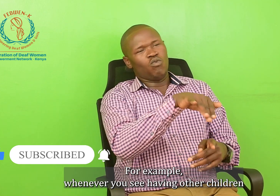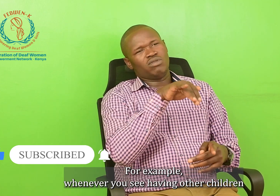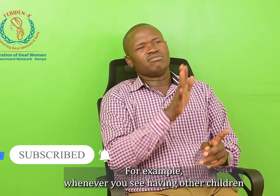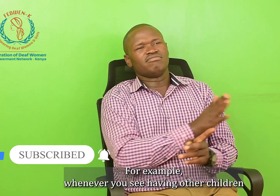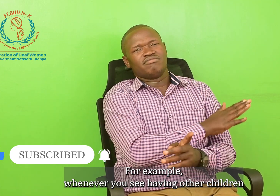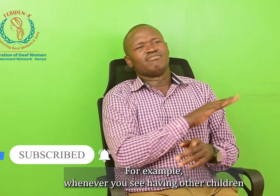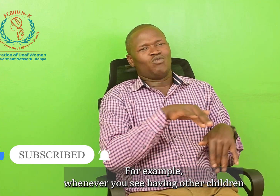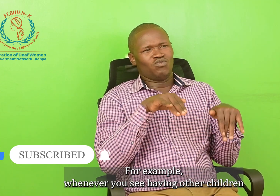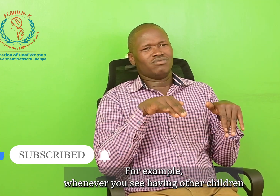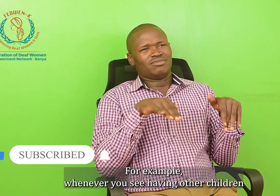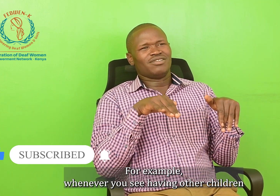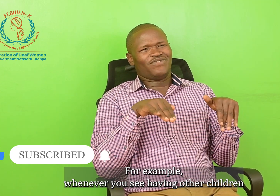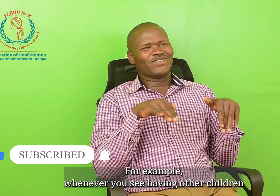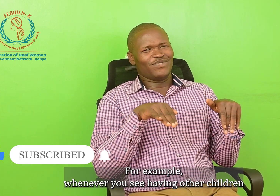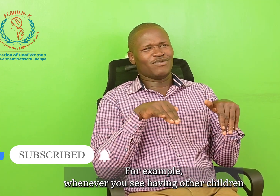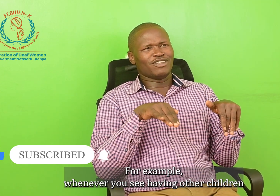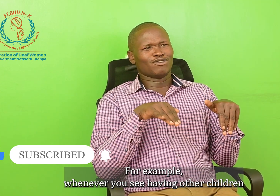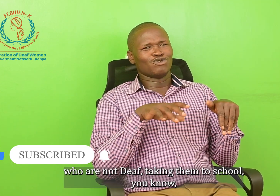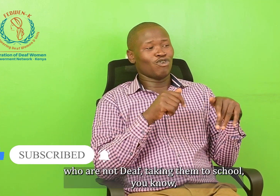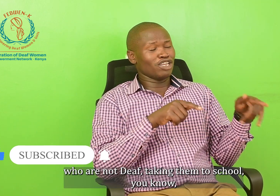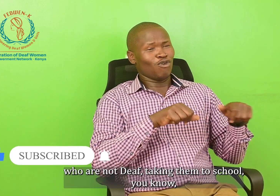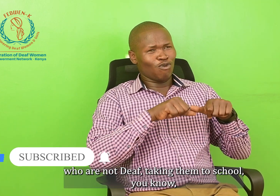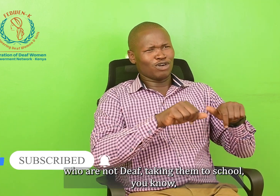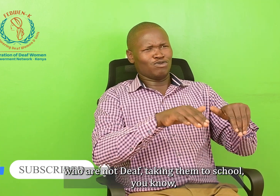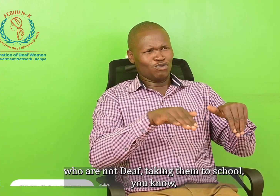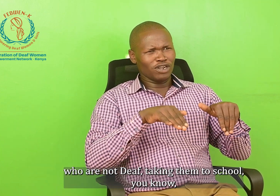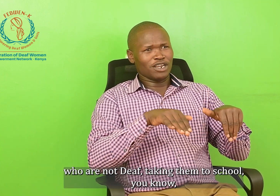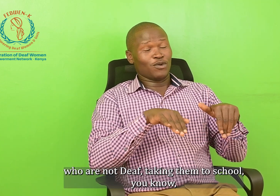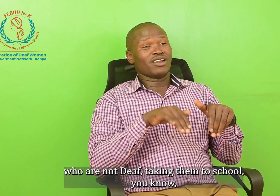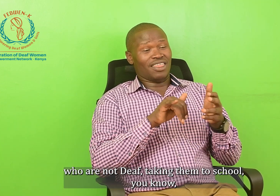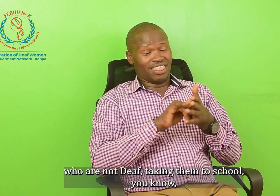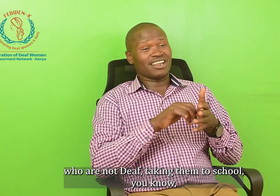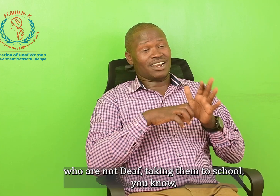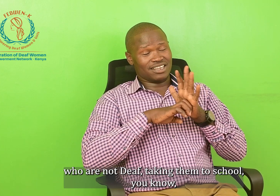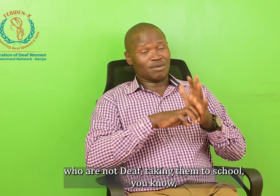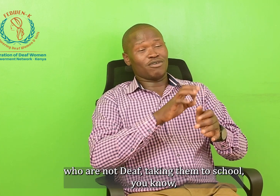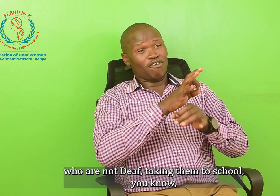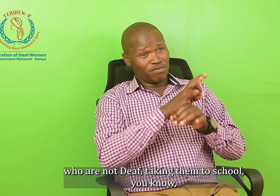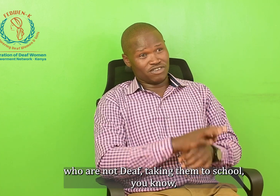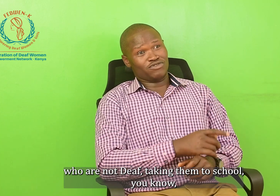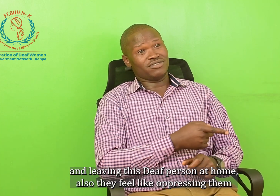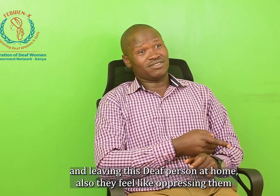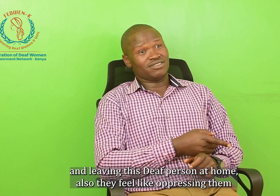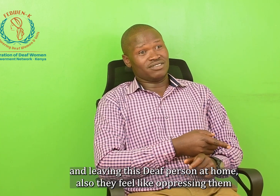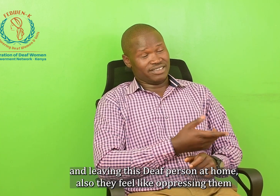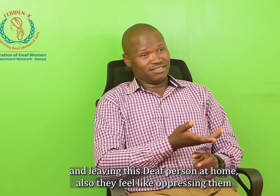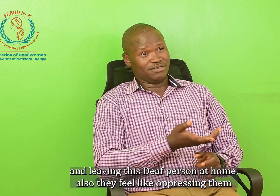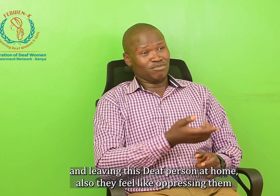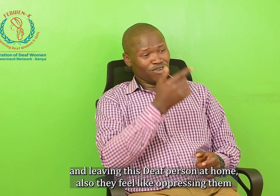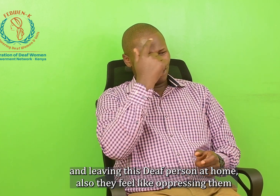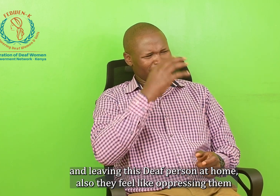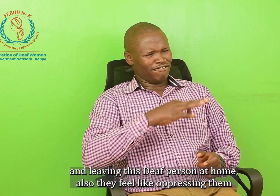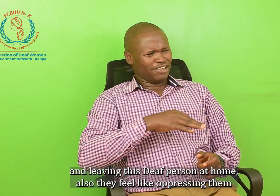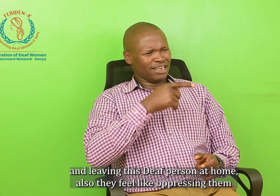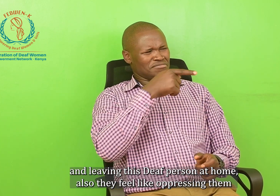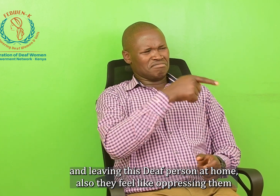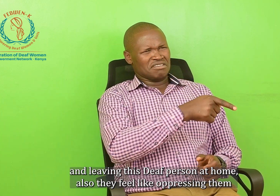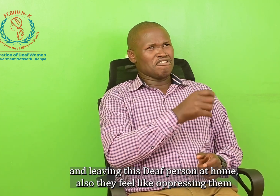you say having other children who are not deaf, taking them to school, and leaving this deaf person at home, also they feel